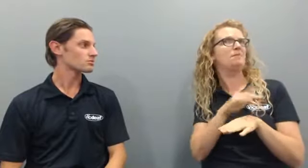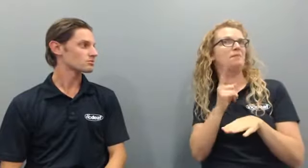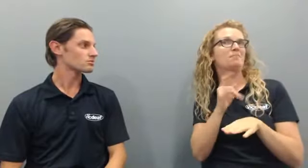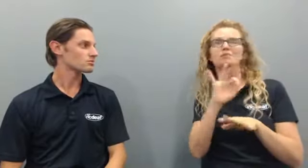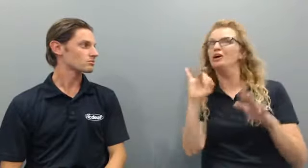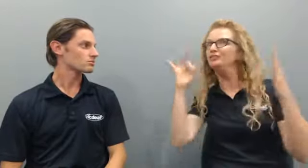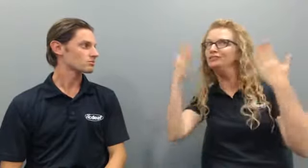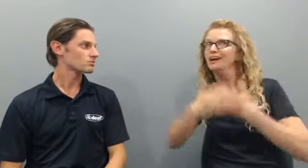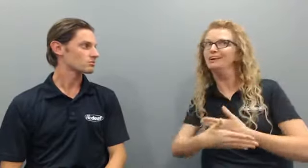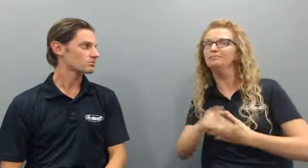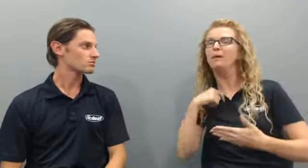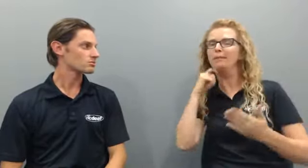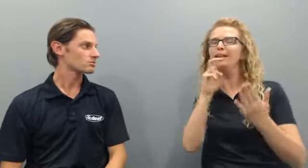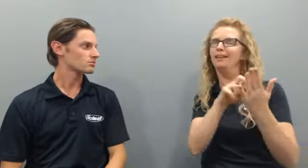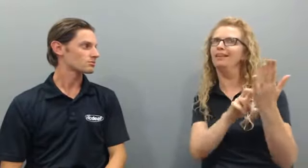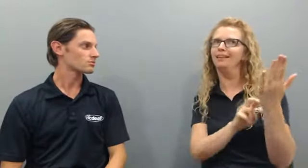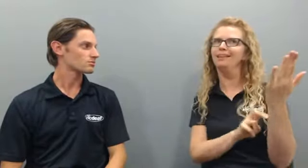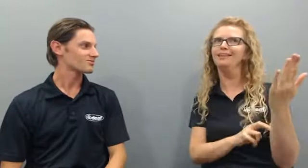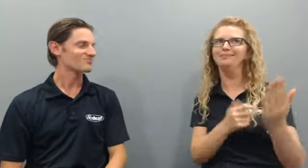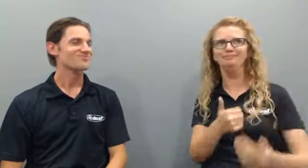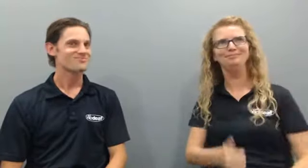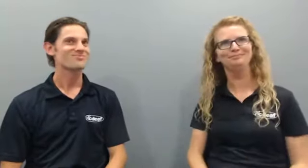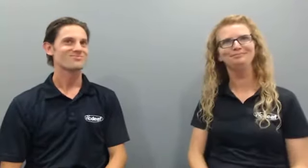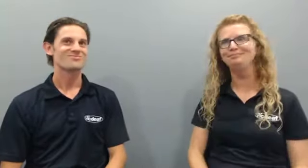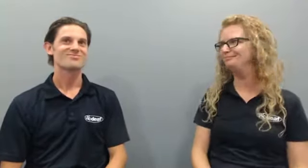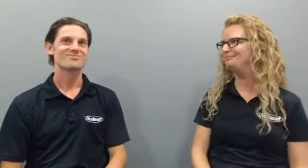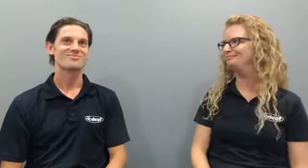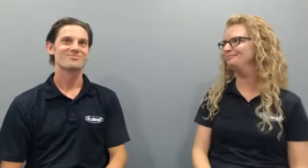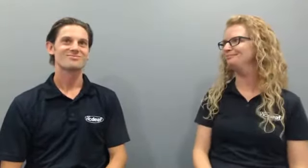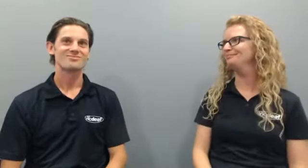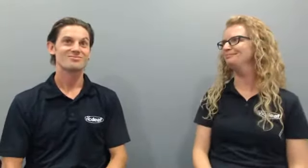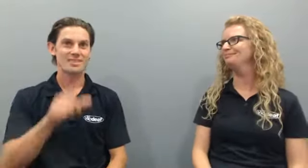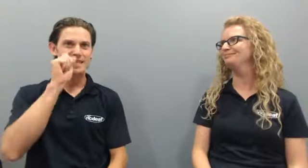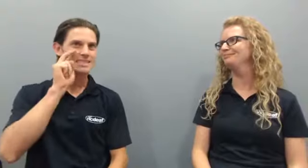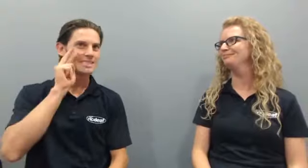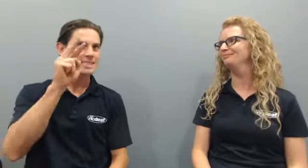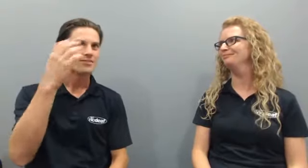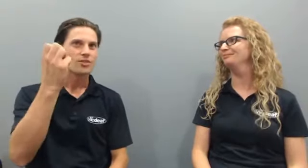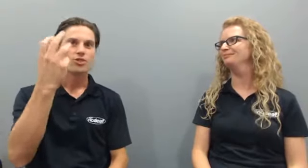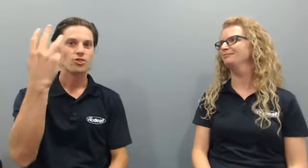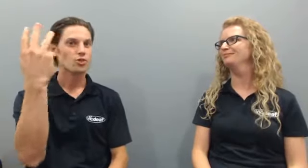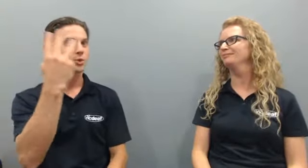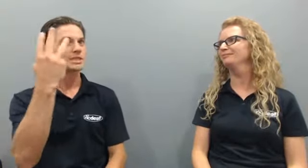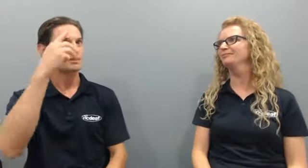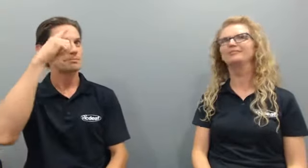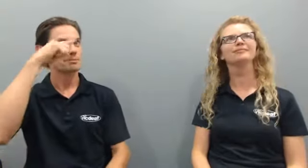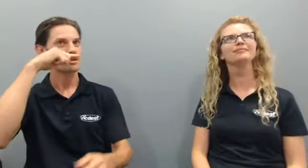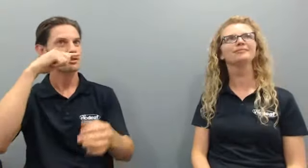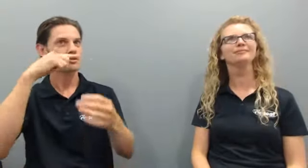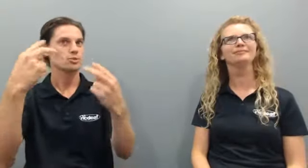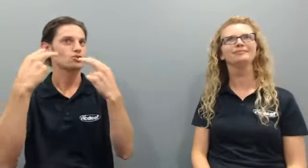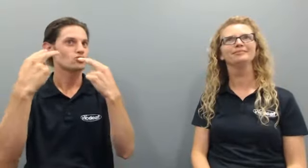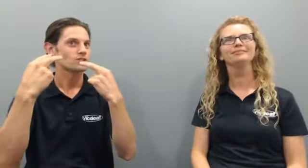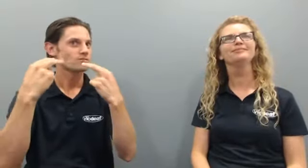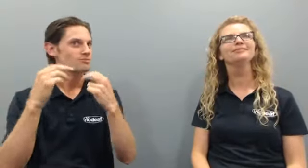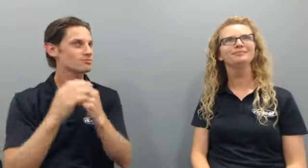make sure to record your questions and respond to them later. So even if you think we haven't replied, we will down the track. You can see that 13 people are